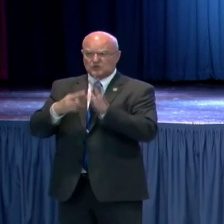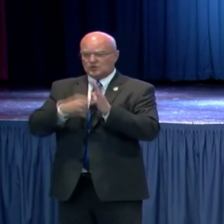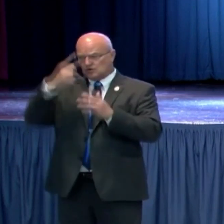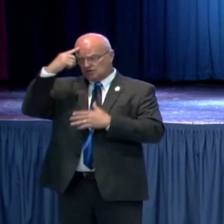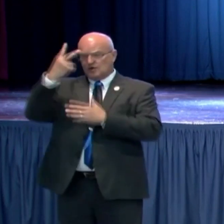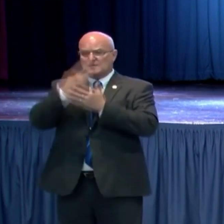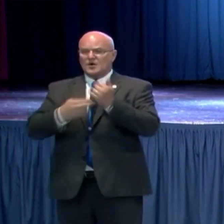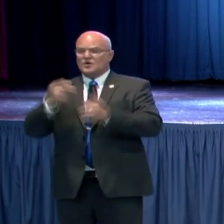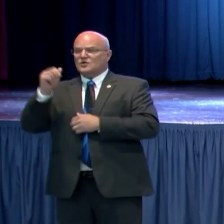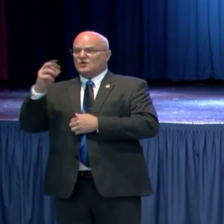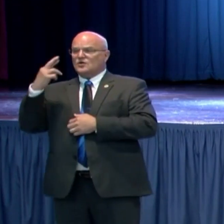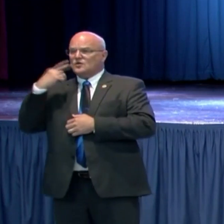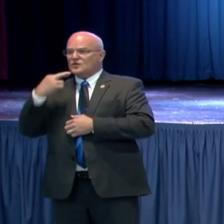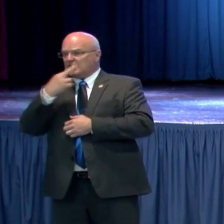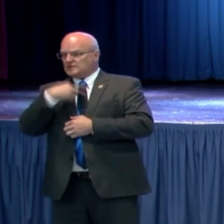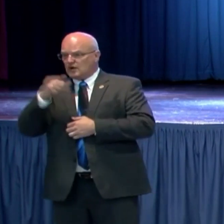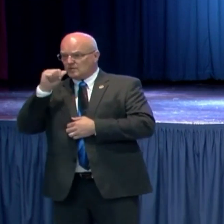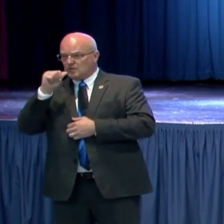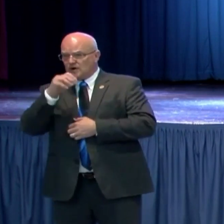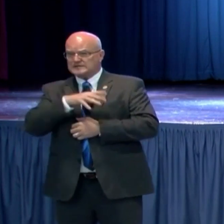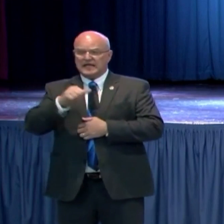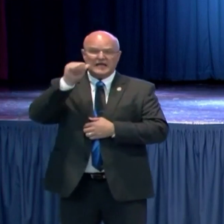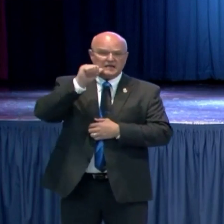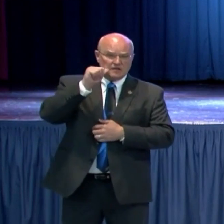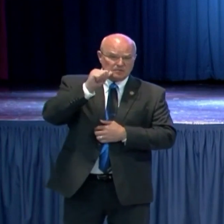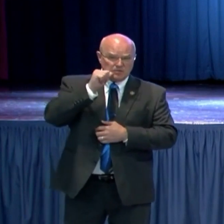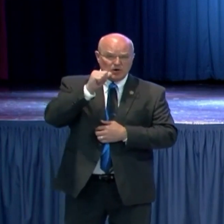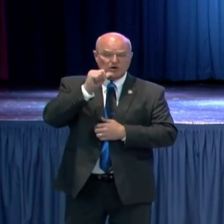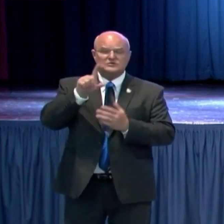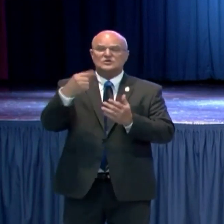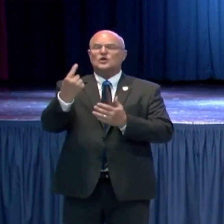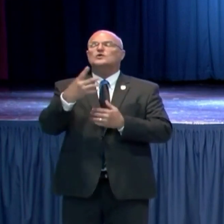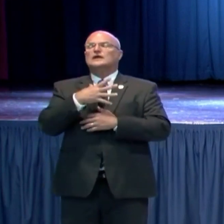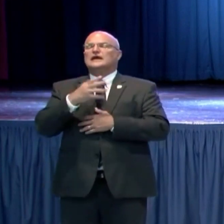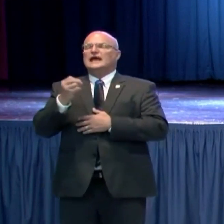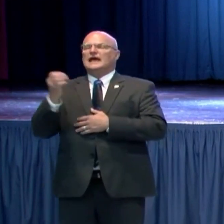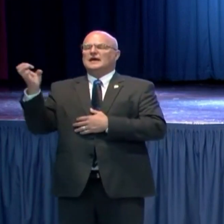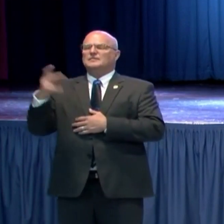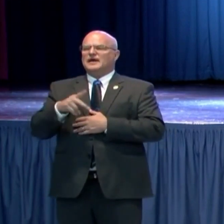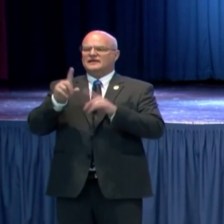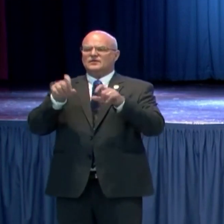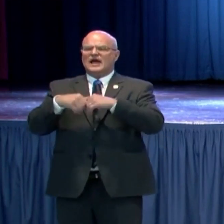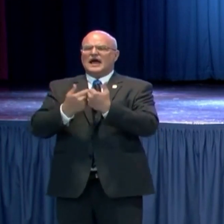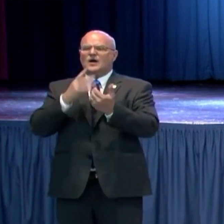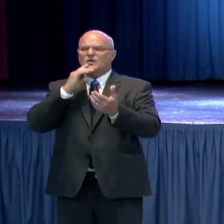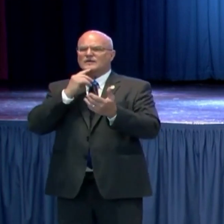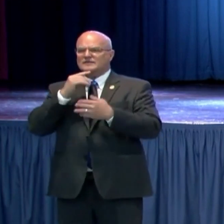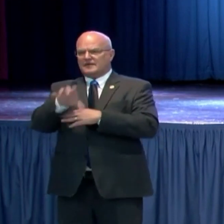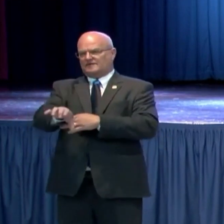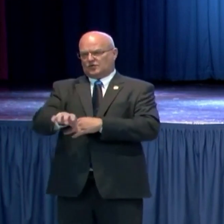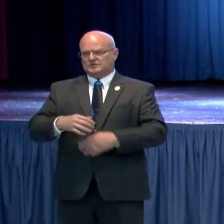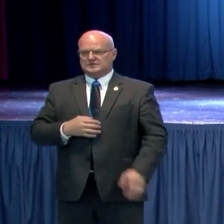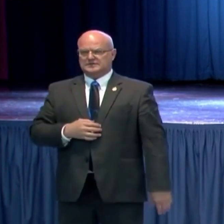both restaurant bars and freestanding bars? And back to the question of how is this going to be enforced?